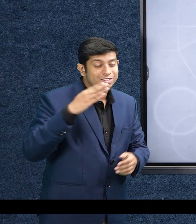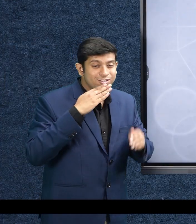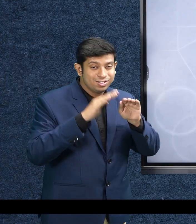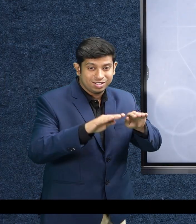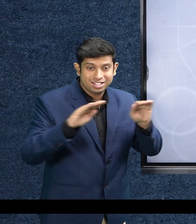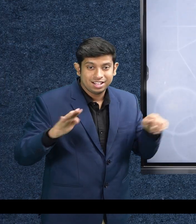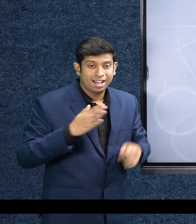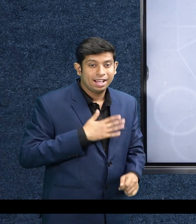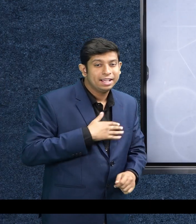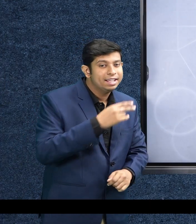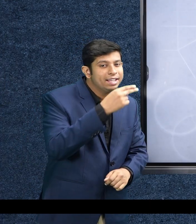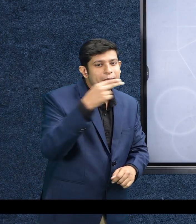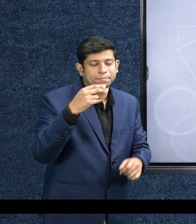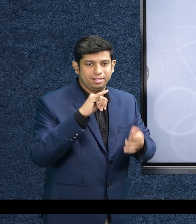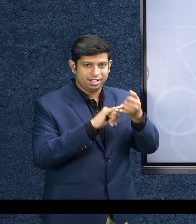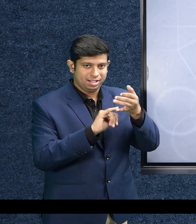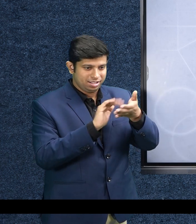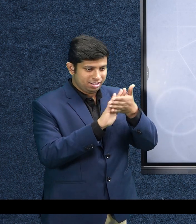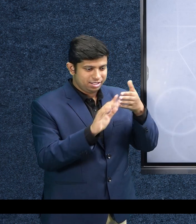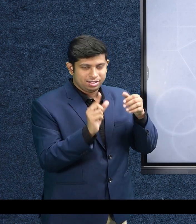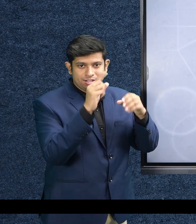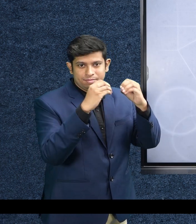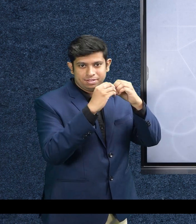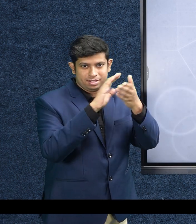Hello students, I am Subhashish.